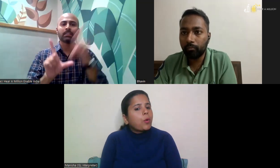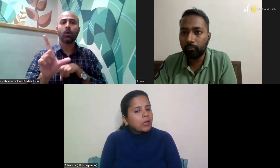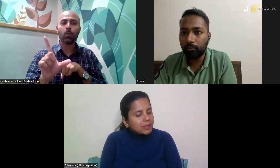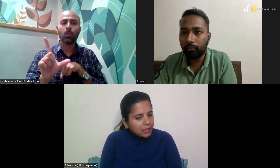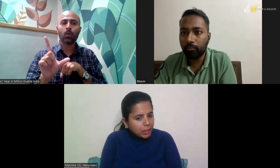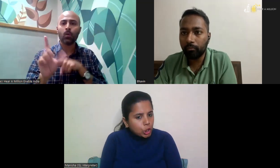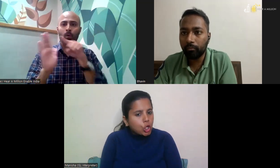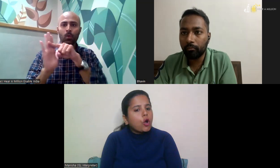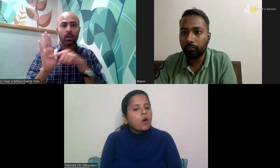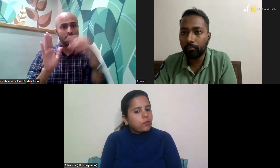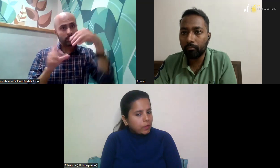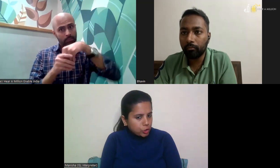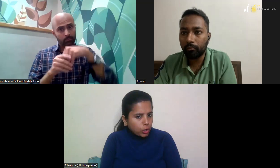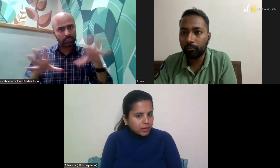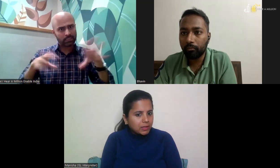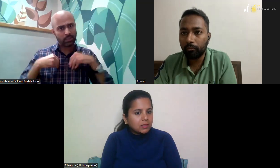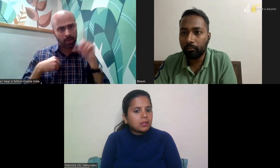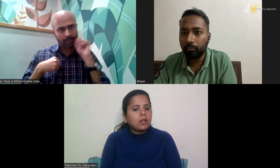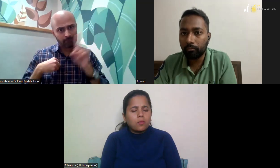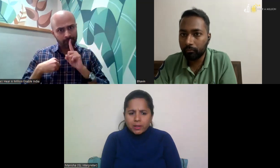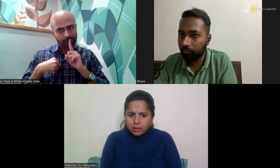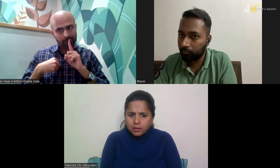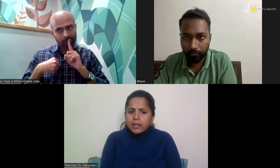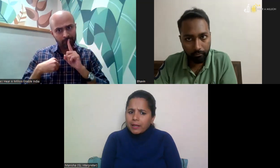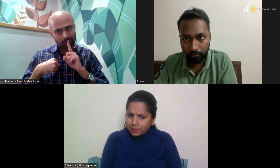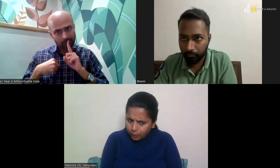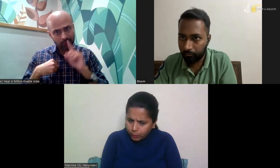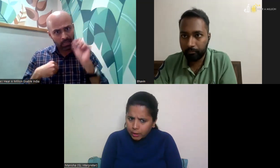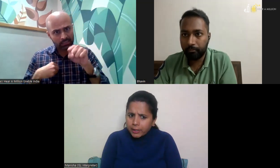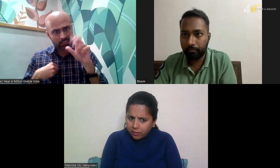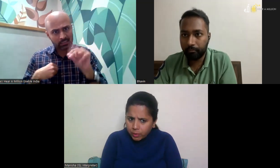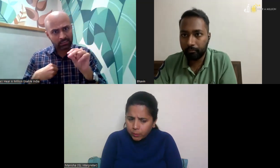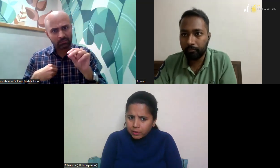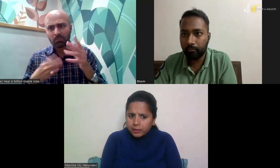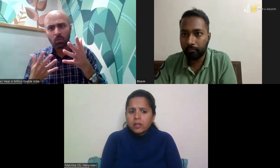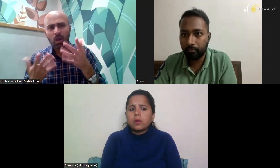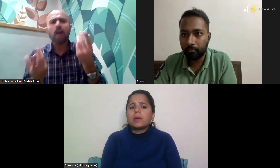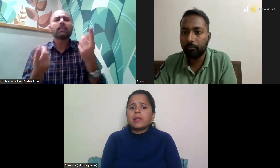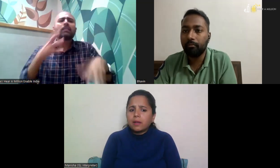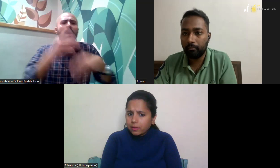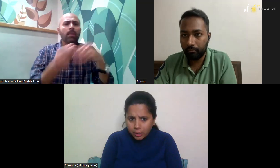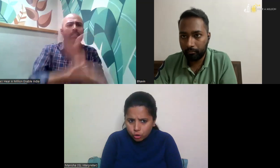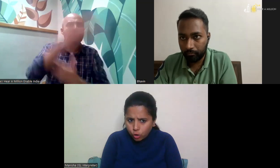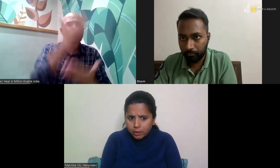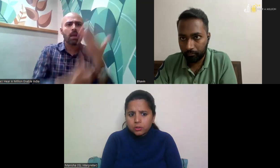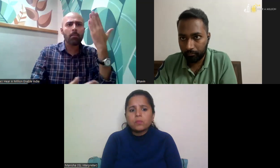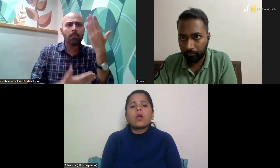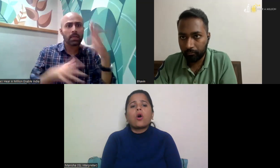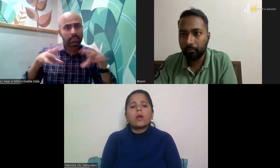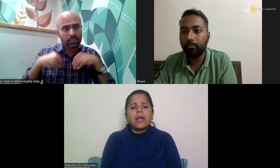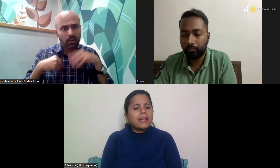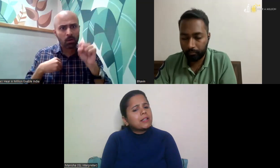rules and policy of insurances, whether they accept a deaf people can get the